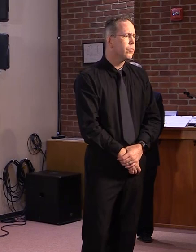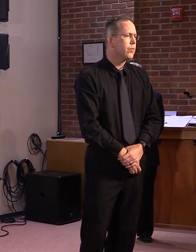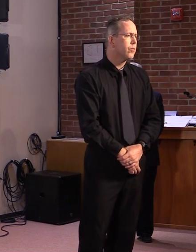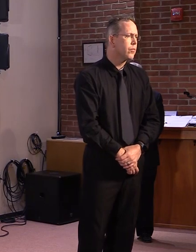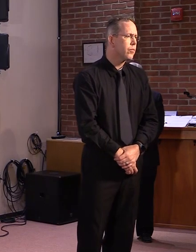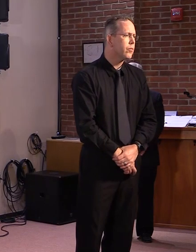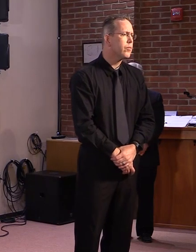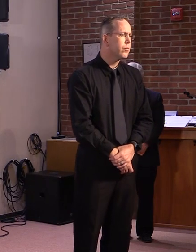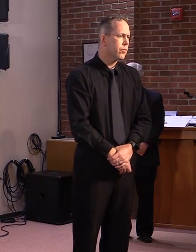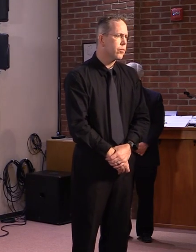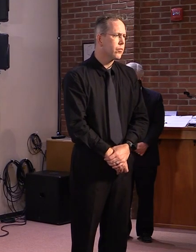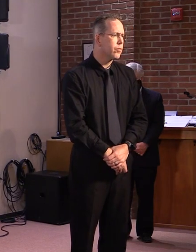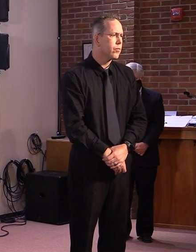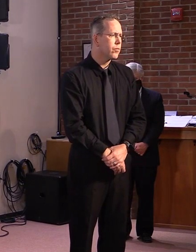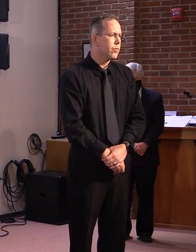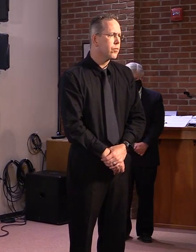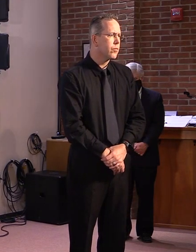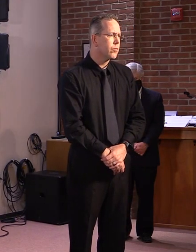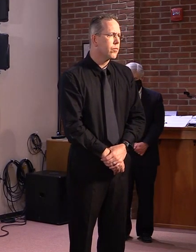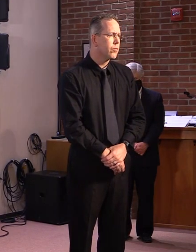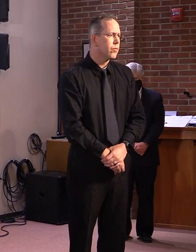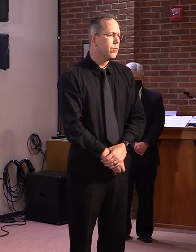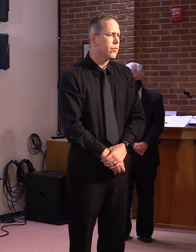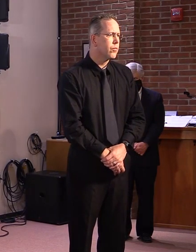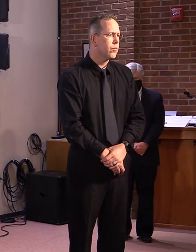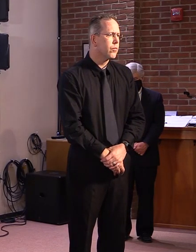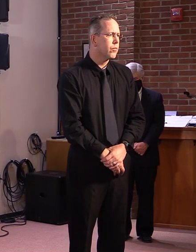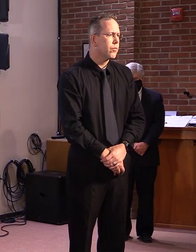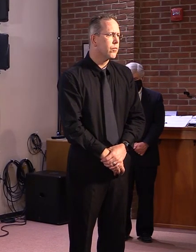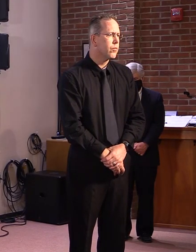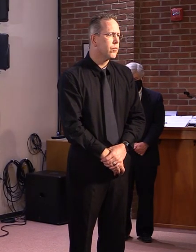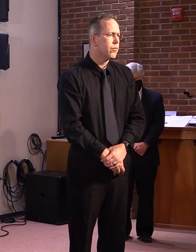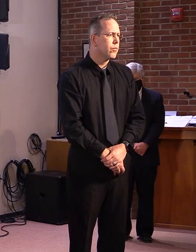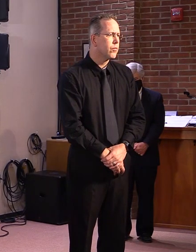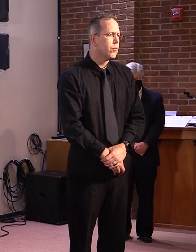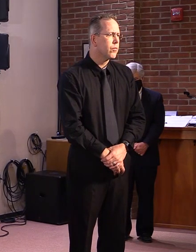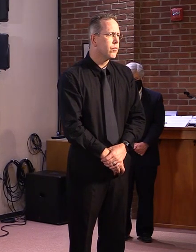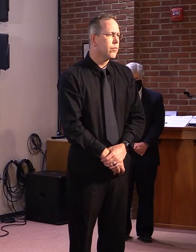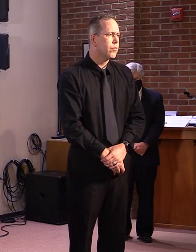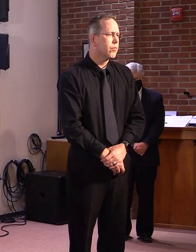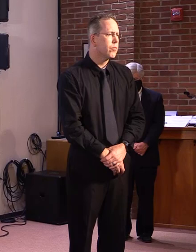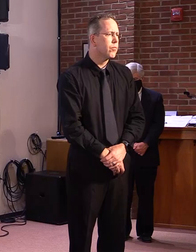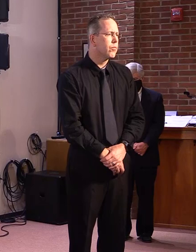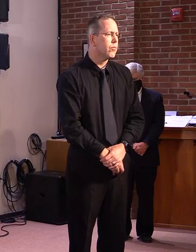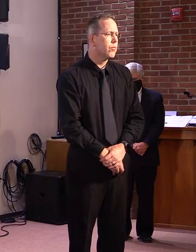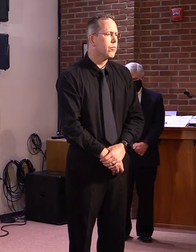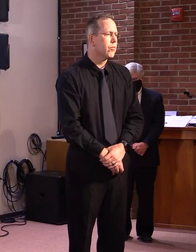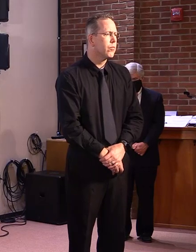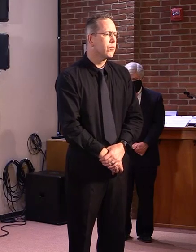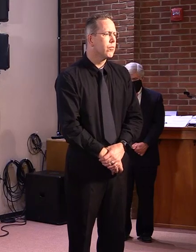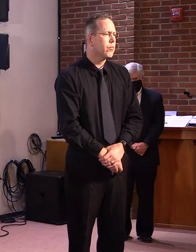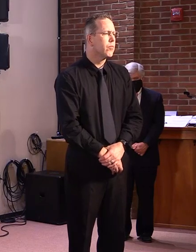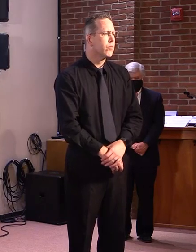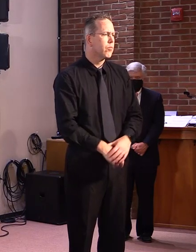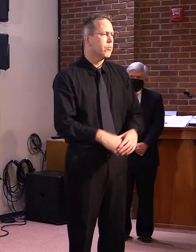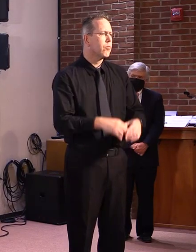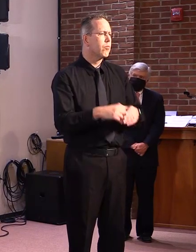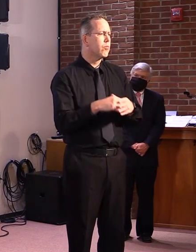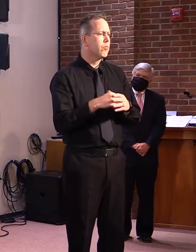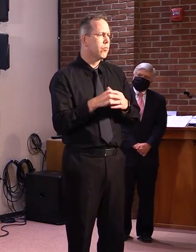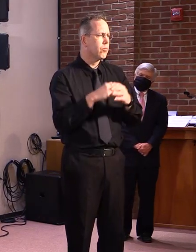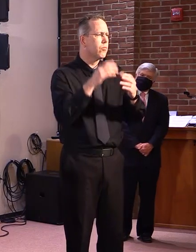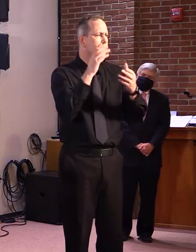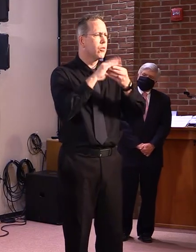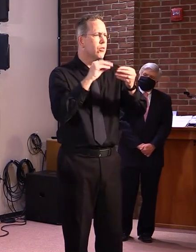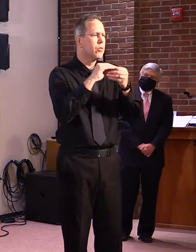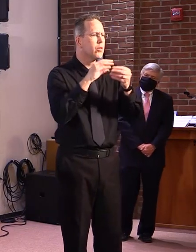told. But people walk right by, and the building is used to as a cut through to the bus station. So